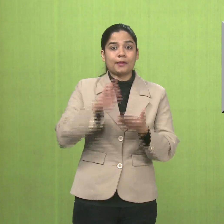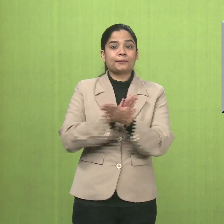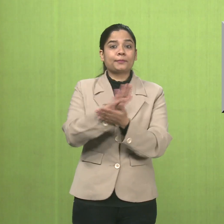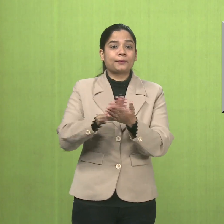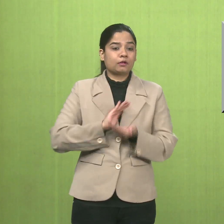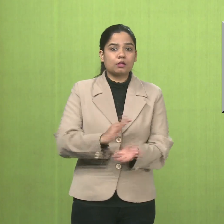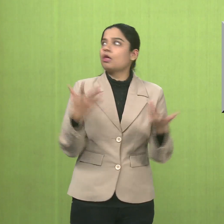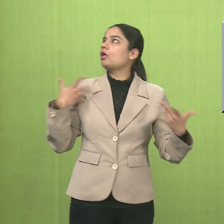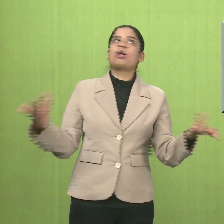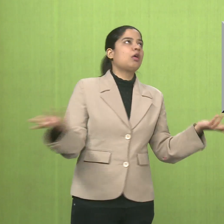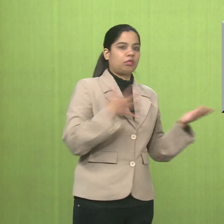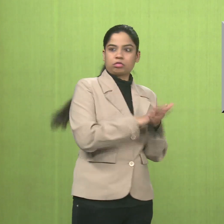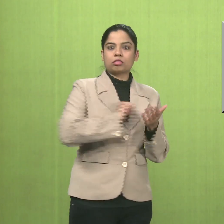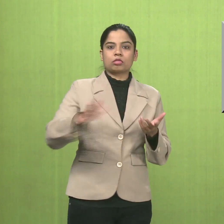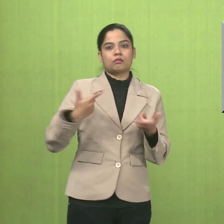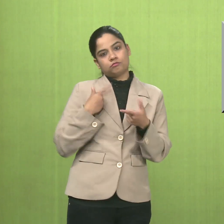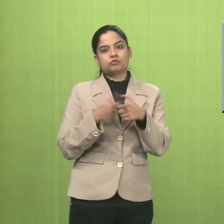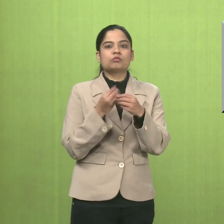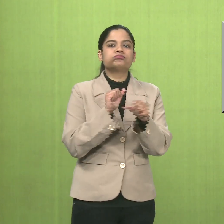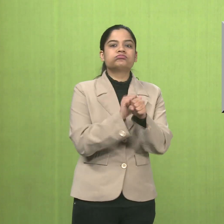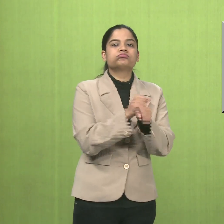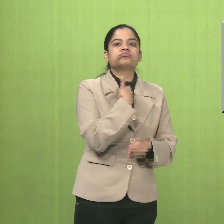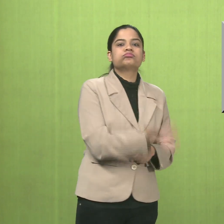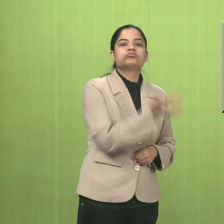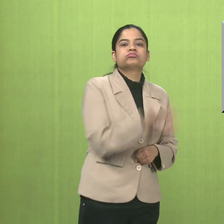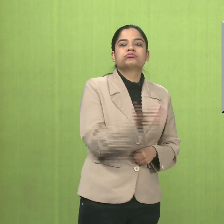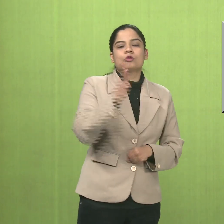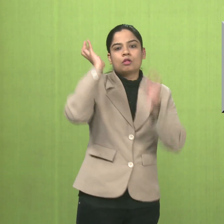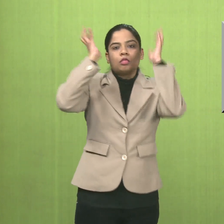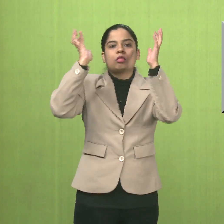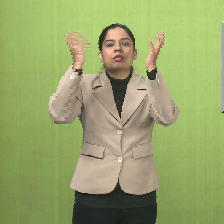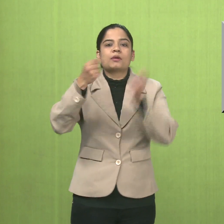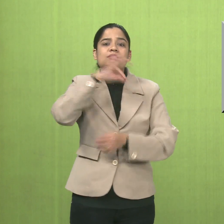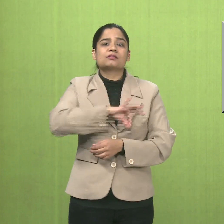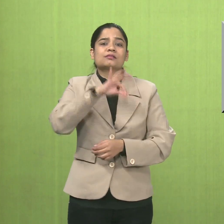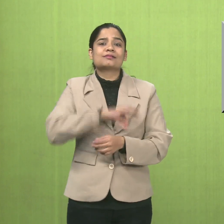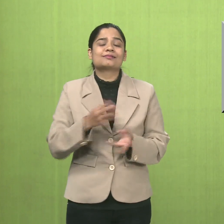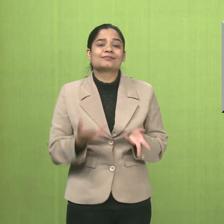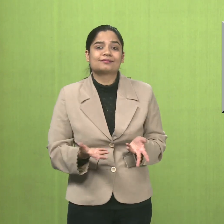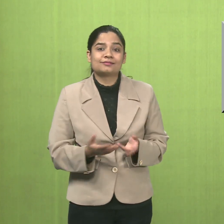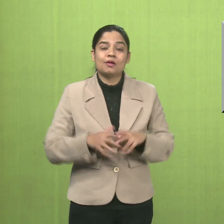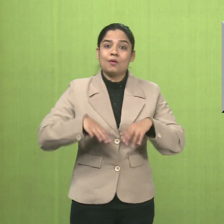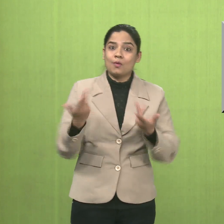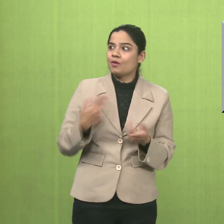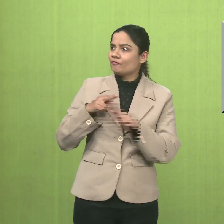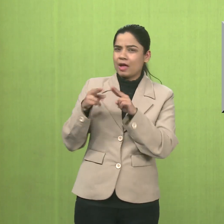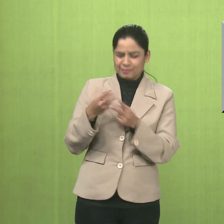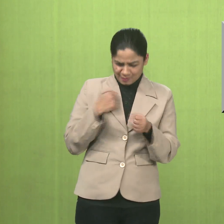of all, orphan children, abandoned children, or rejected children have to undergo child labor